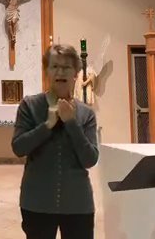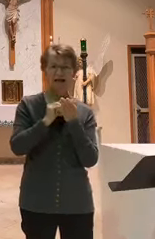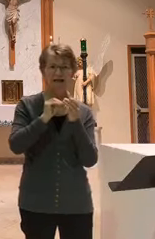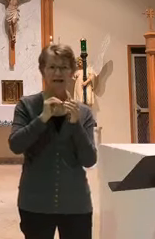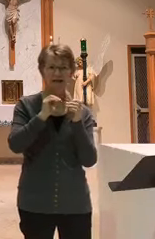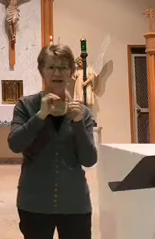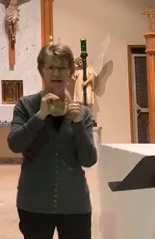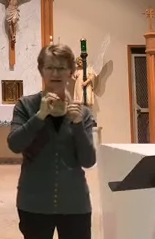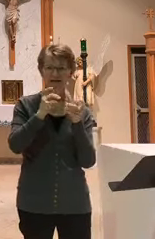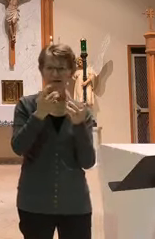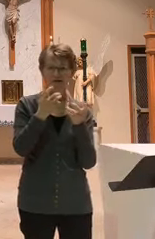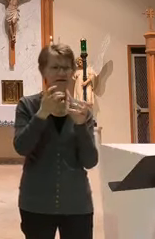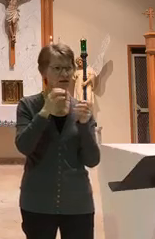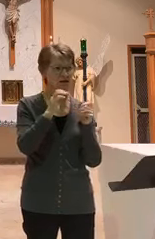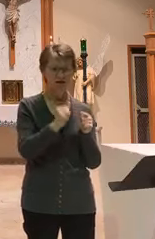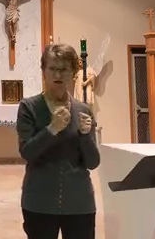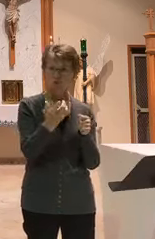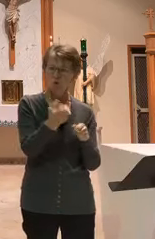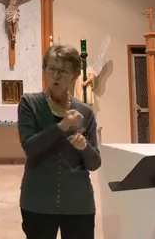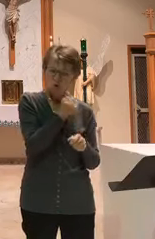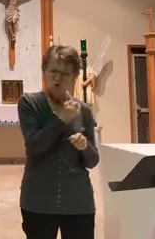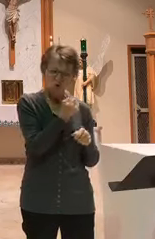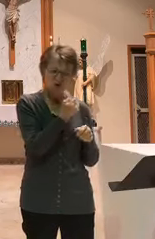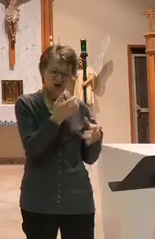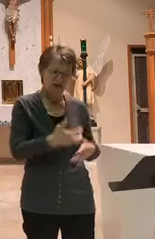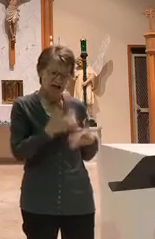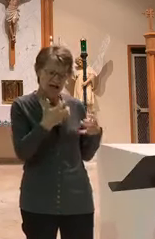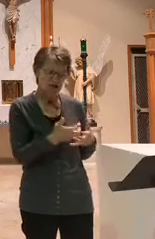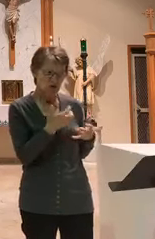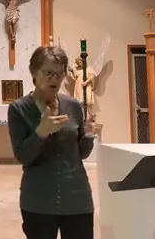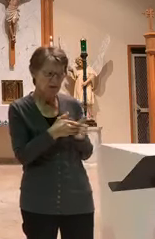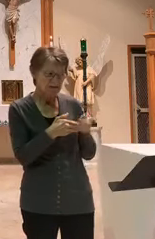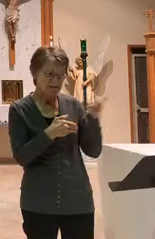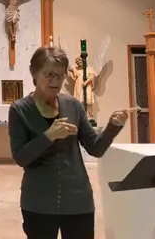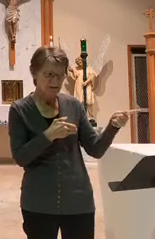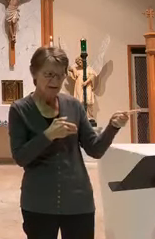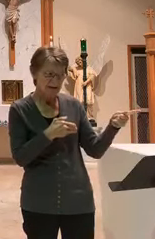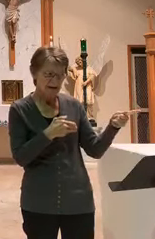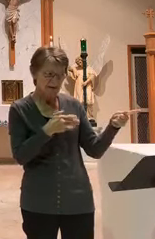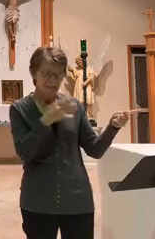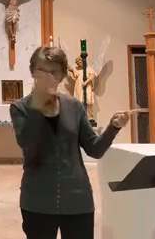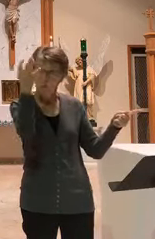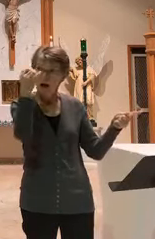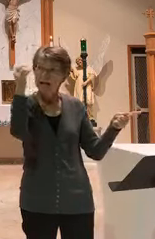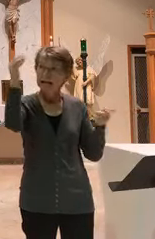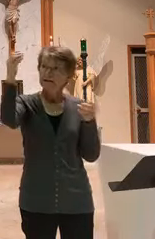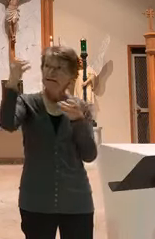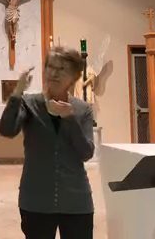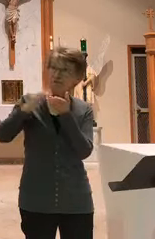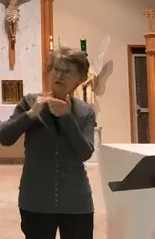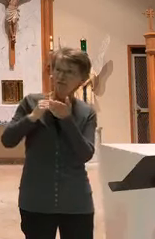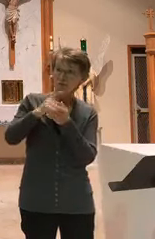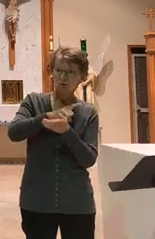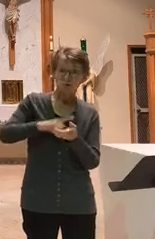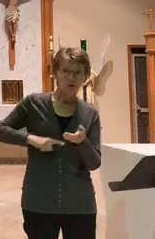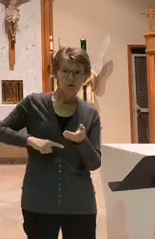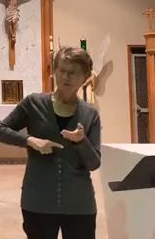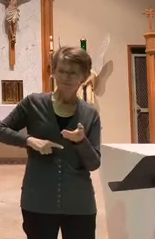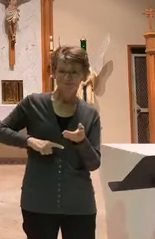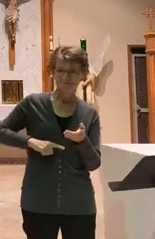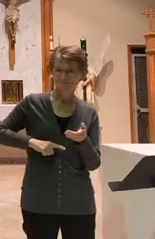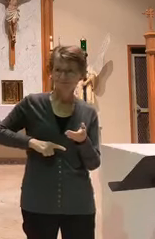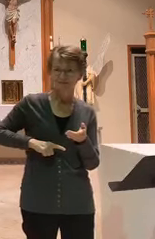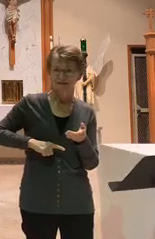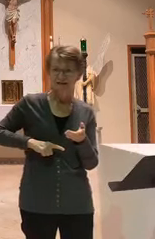anyone nourish anger against another and expect healing from the Lord? Could anyone refuse mercy to